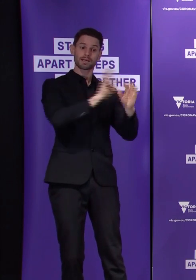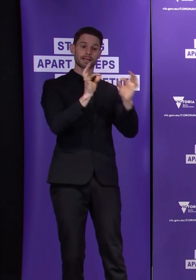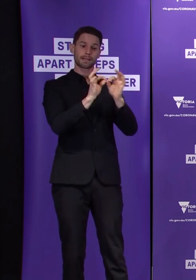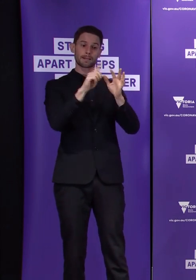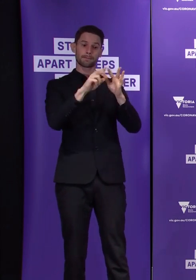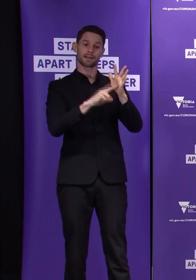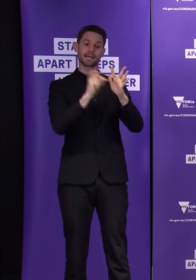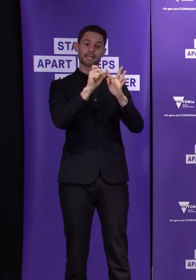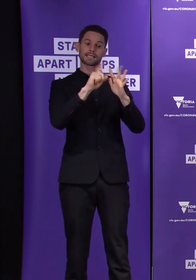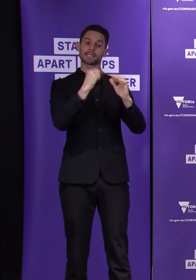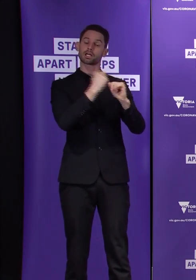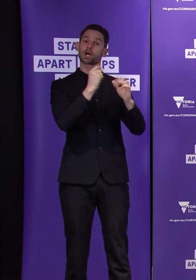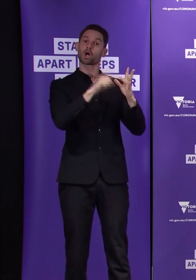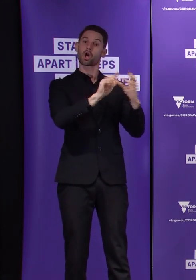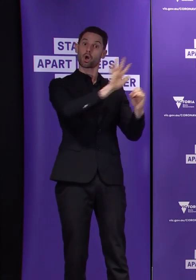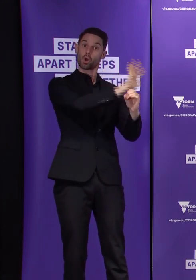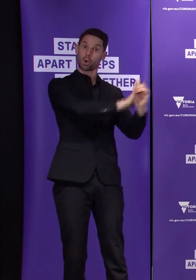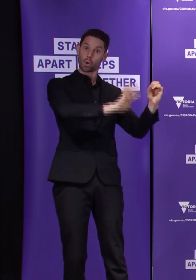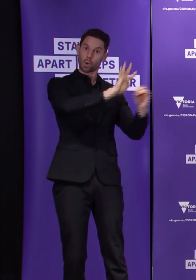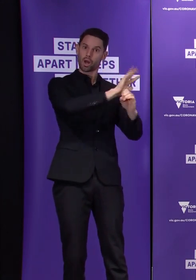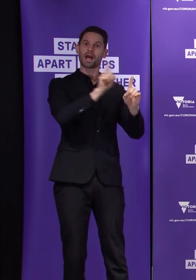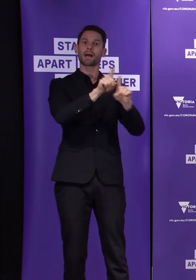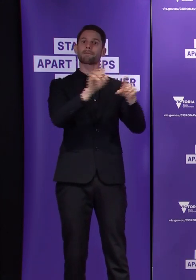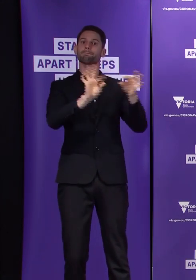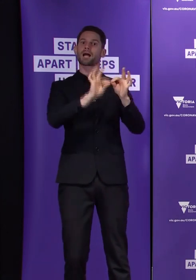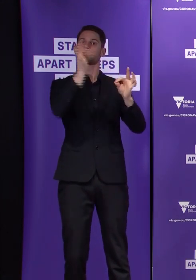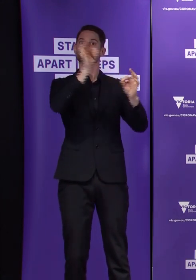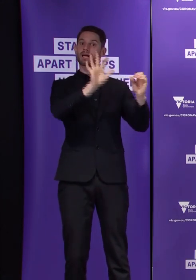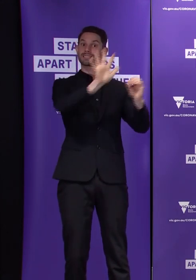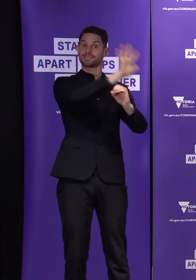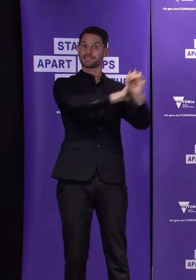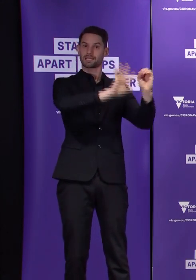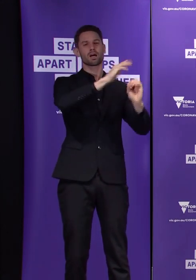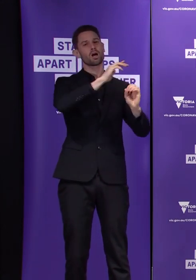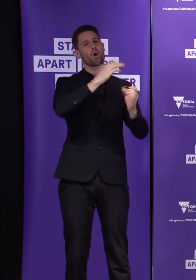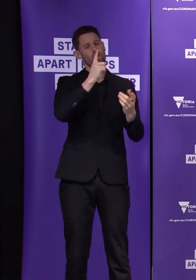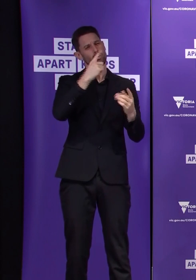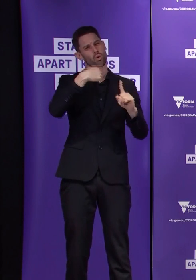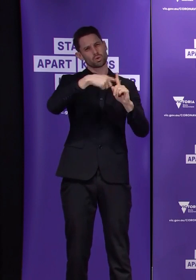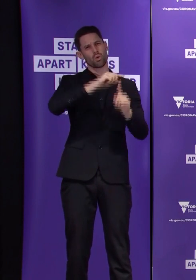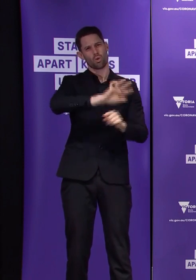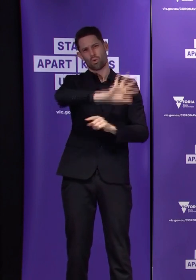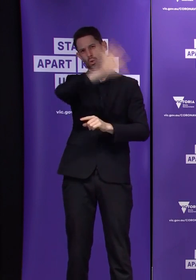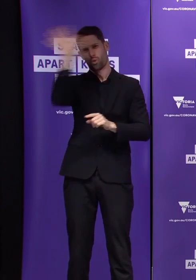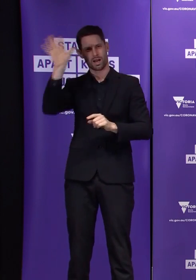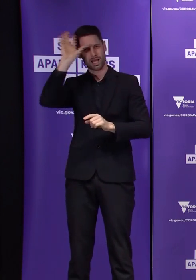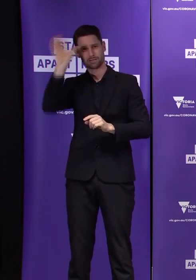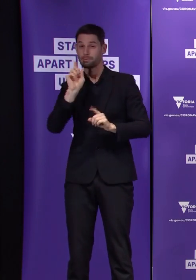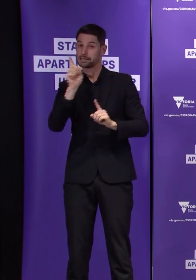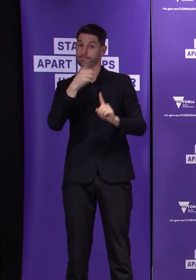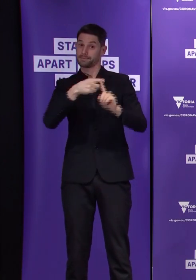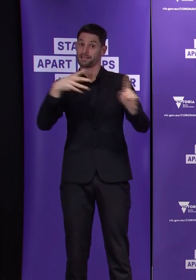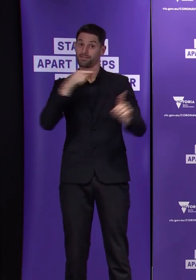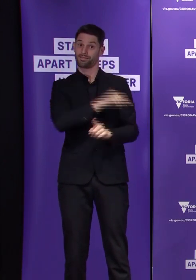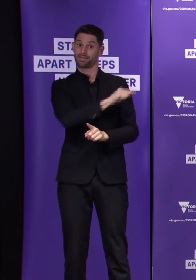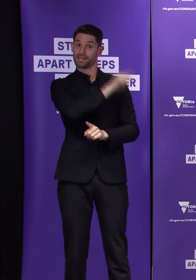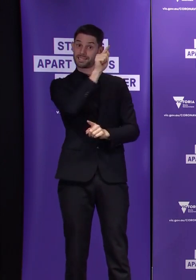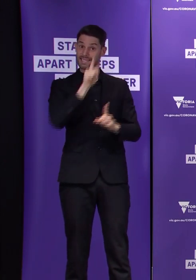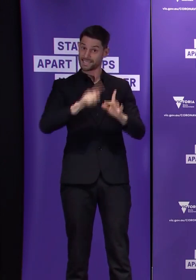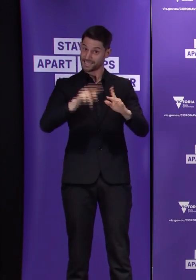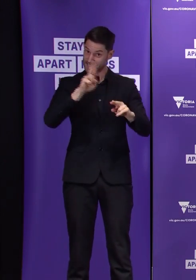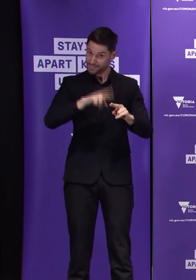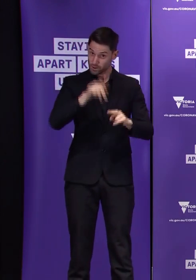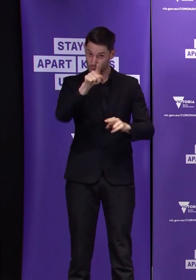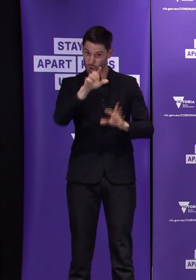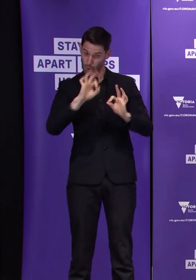but especially in those 3 big regional cities. Please come forward and get tested. It's a really important way in which you can contribute to our